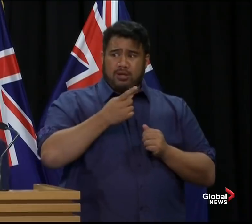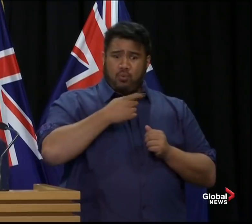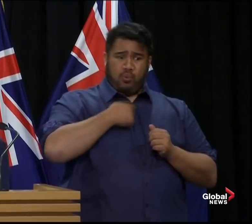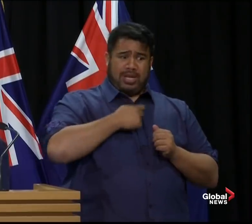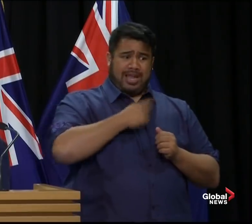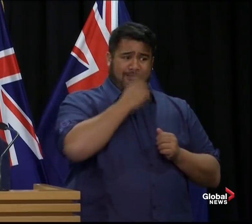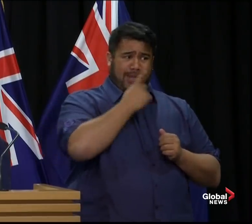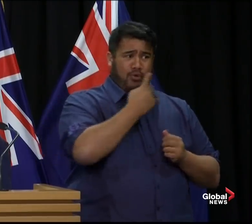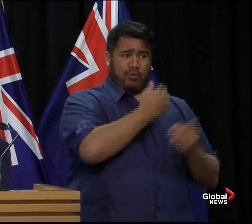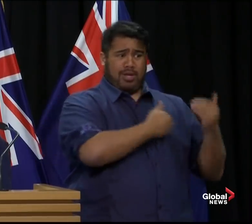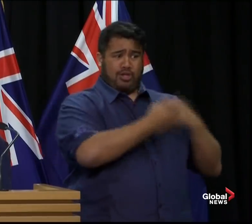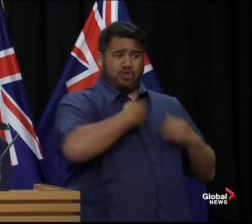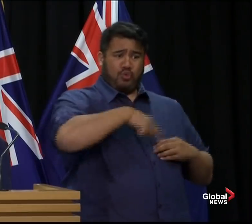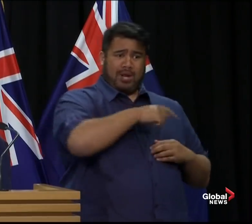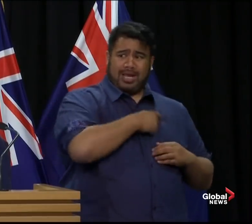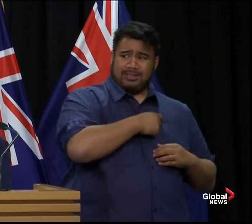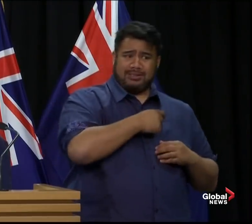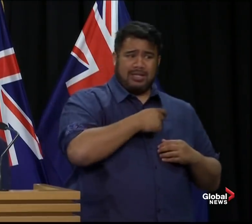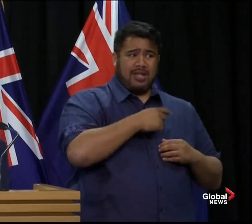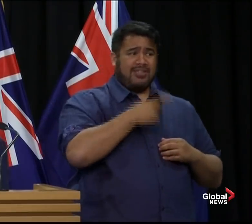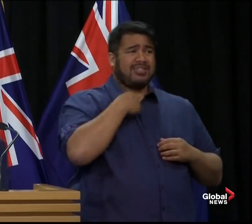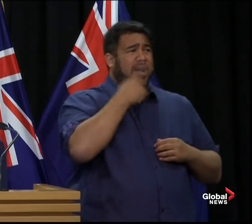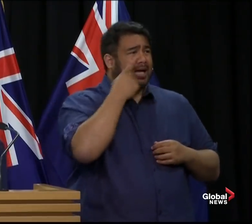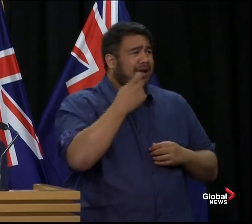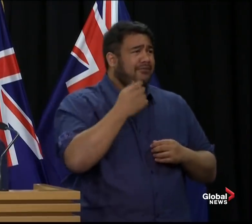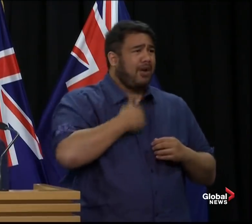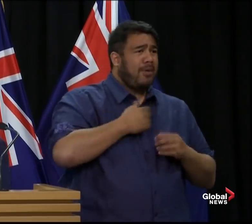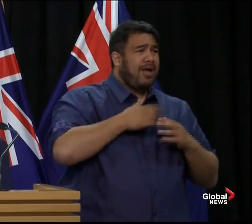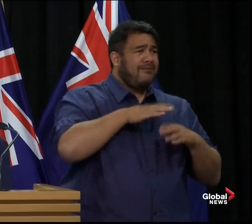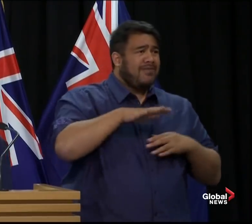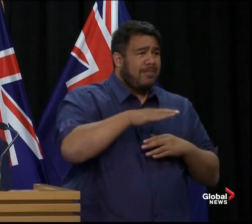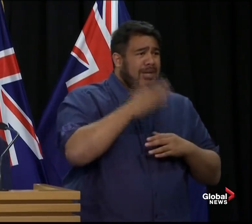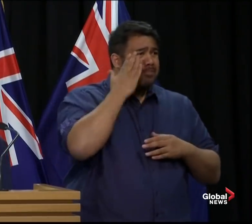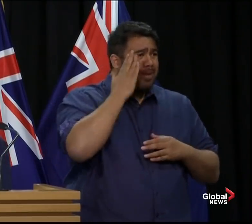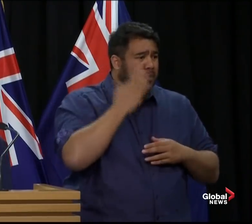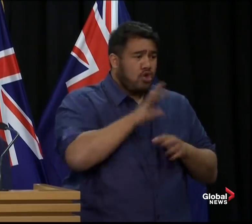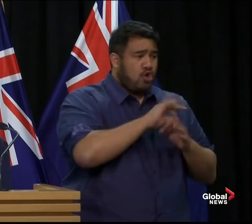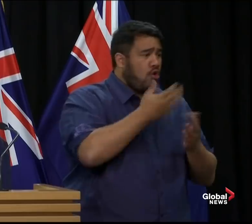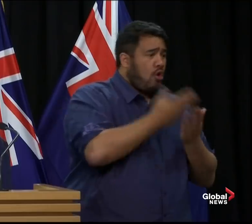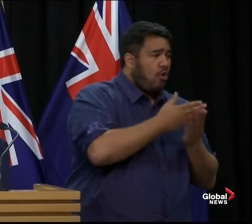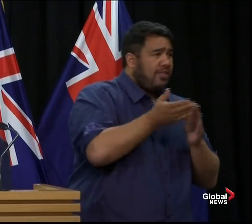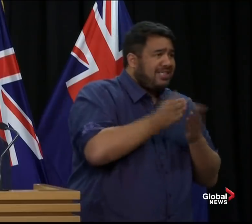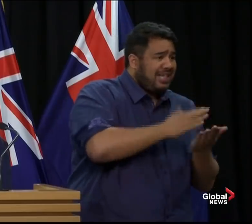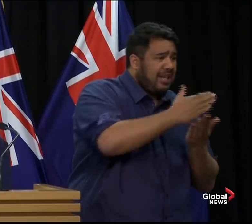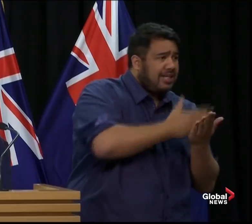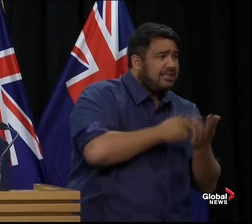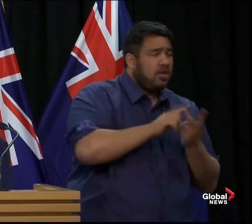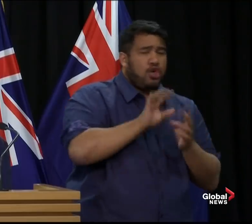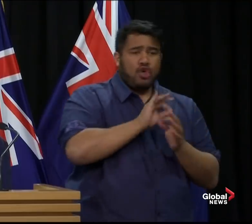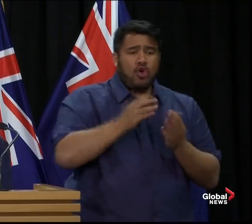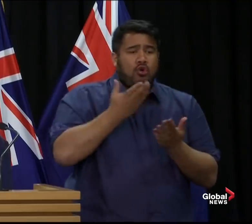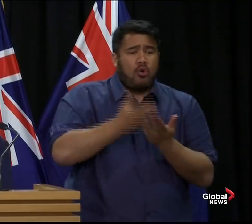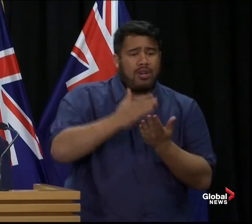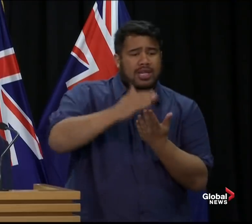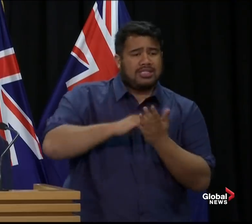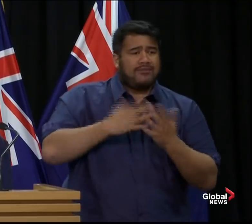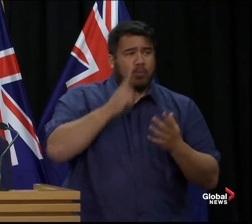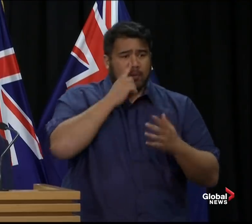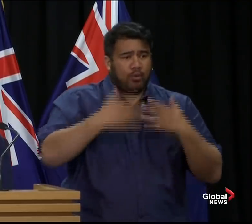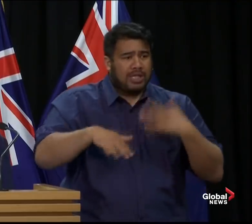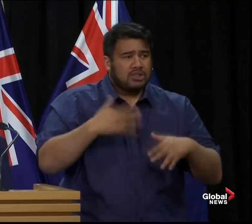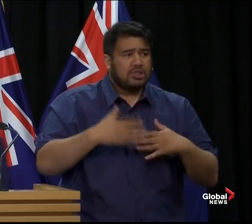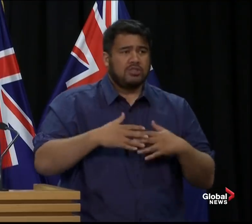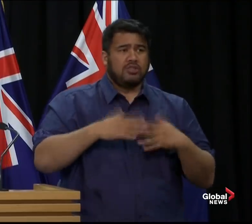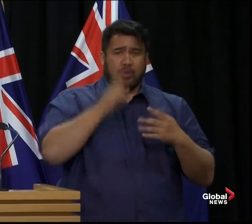saying they can't find their family member Yes. either on the deceased list nor the list of the injured. What's your message to those people?